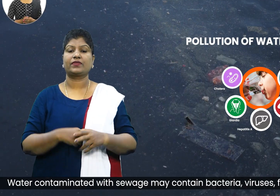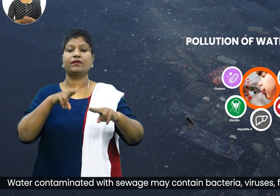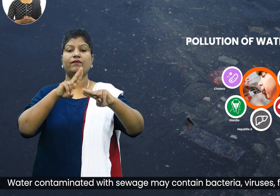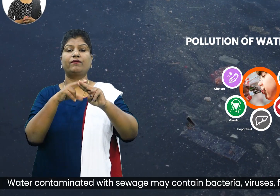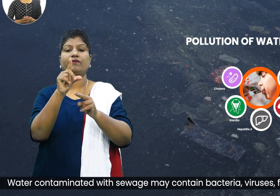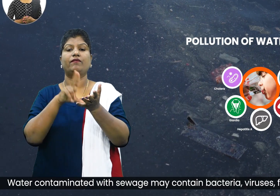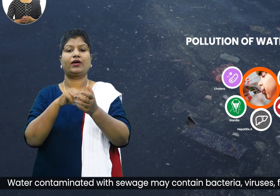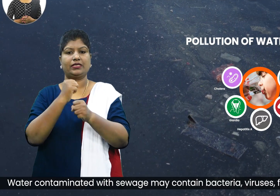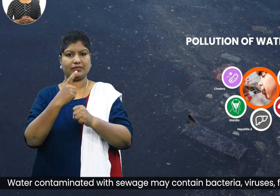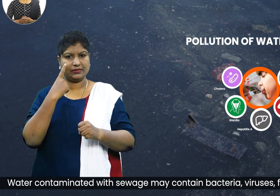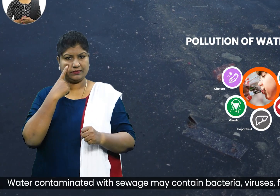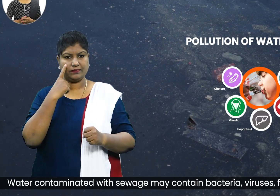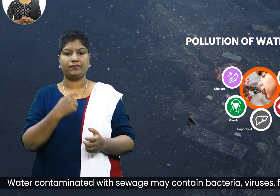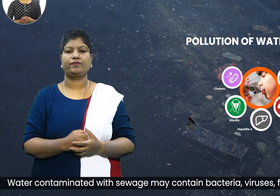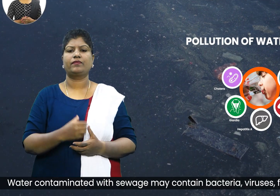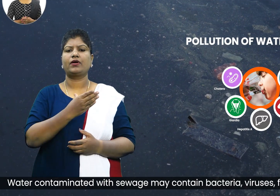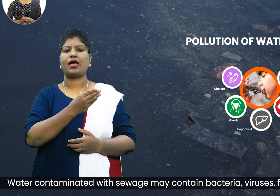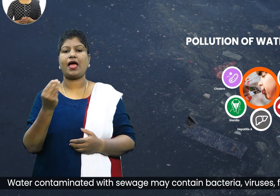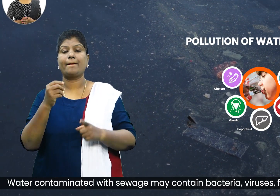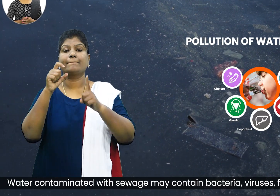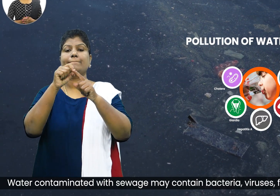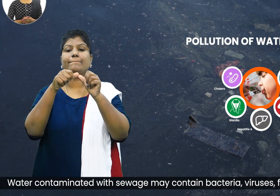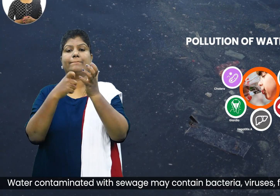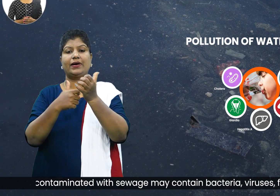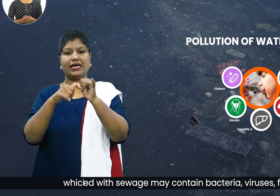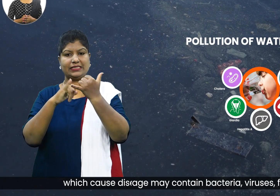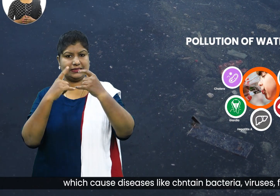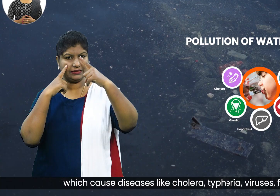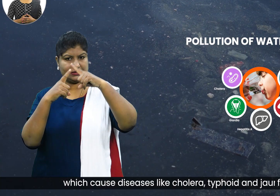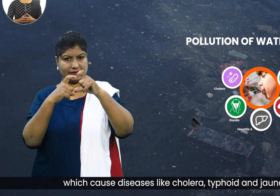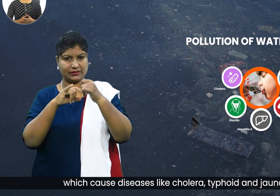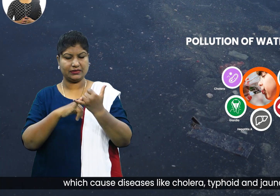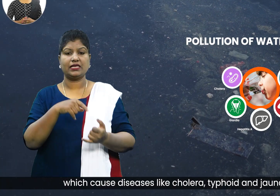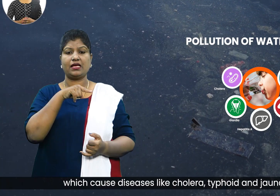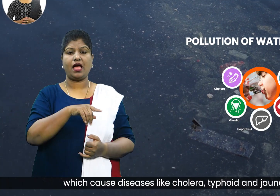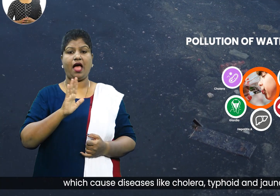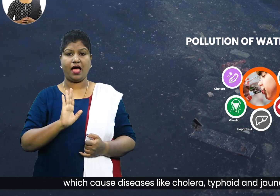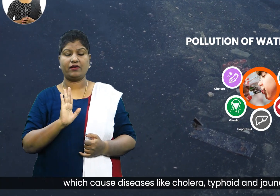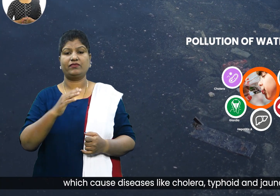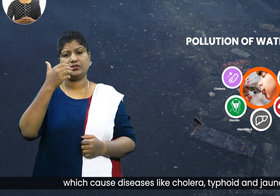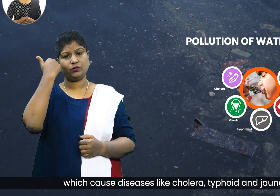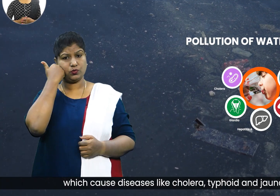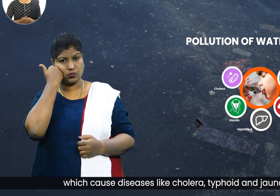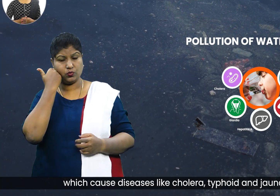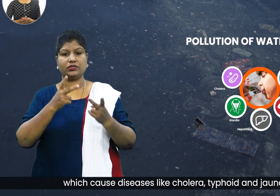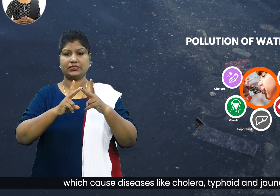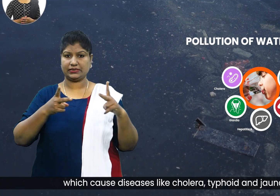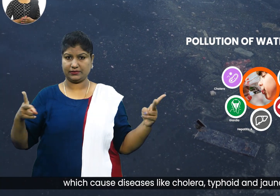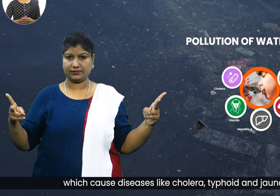fungi, and parasites which cause diseases